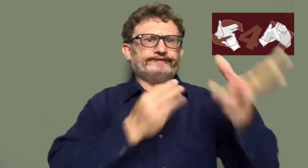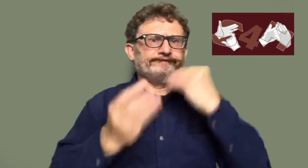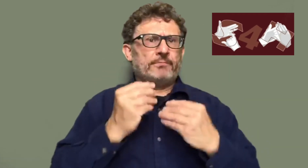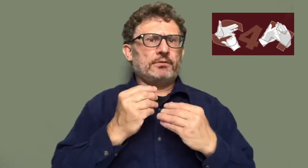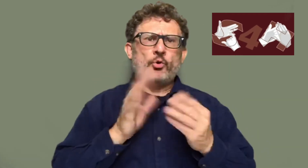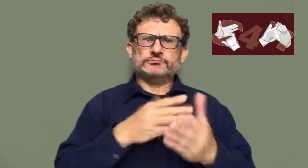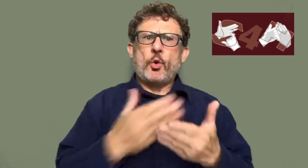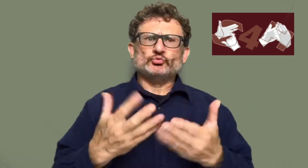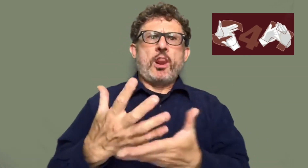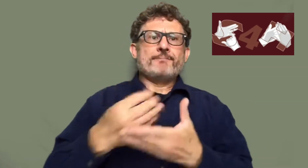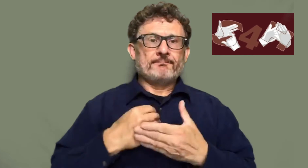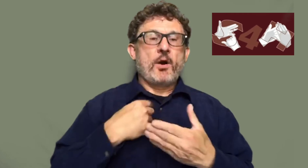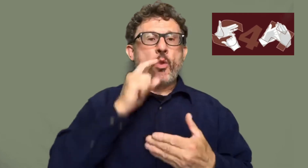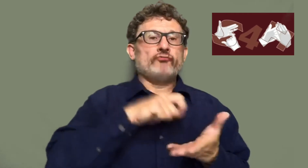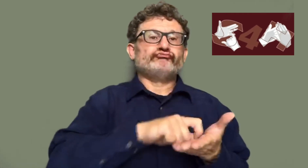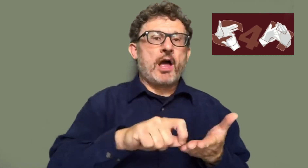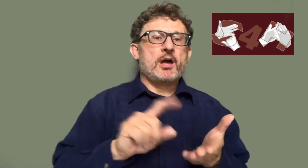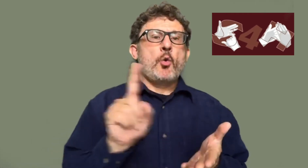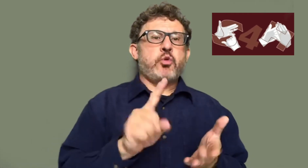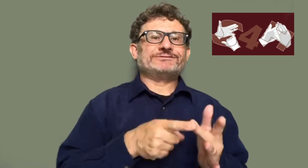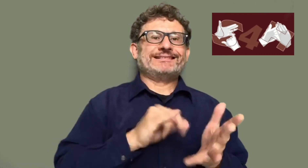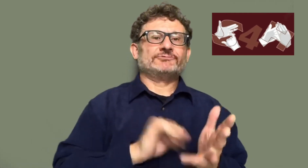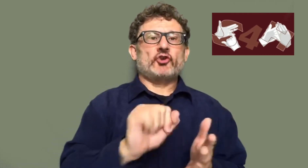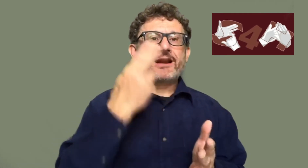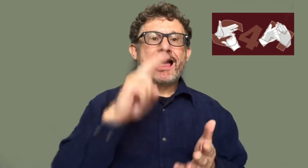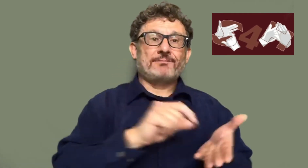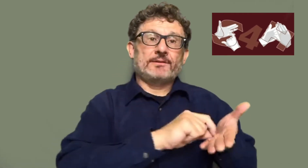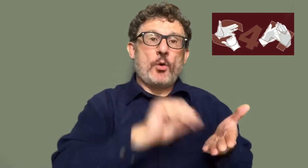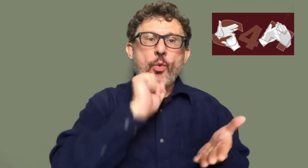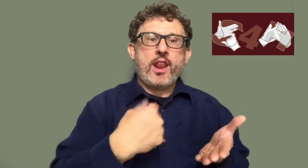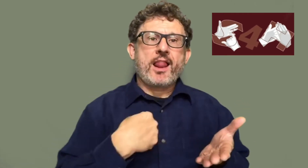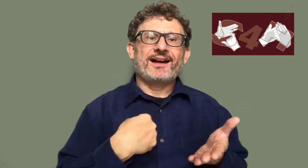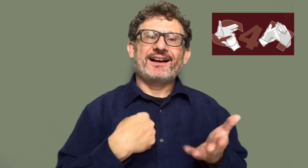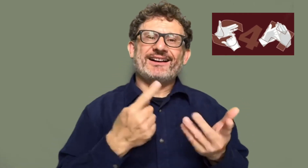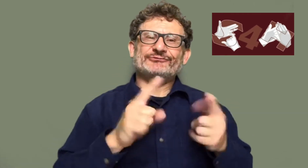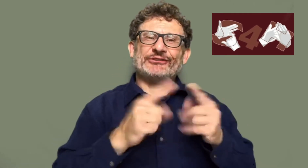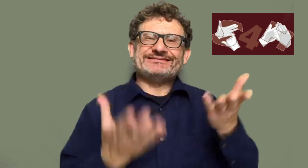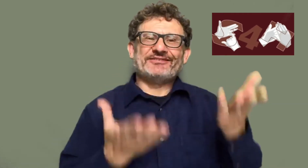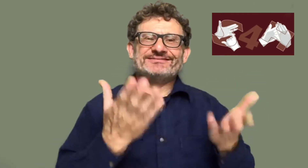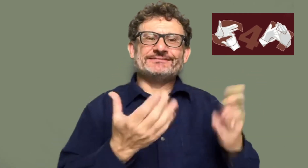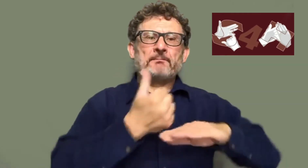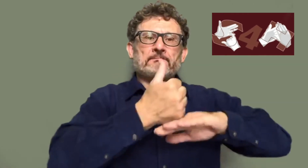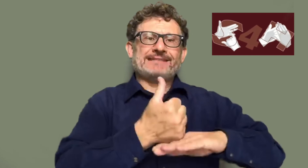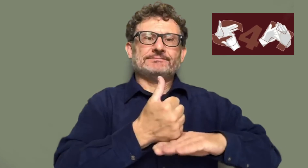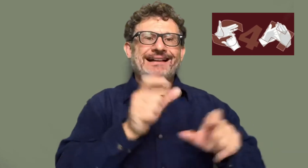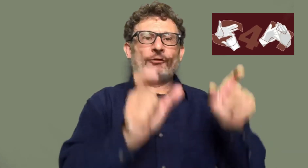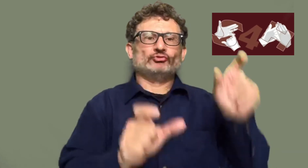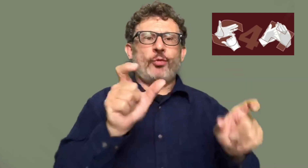down those types of things. Now, because I had sign language, I had good education, I was able to understand the differences between the languages. So